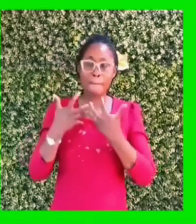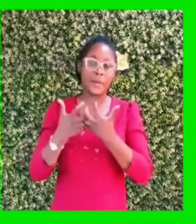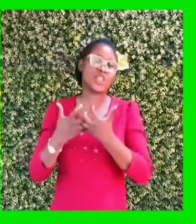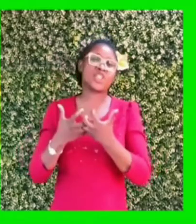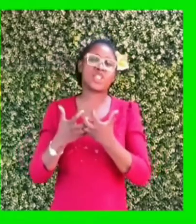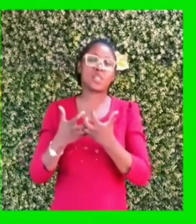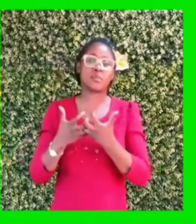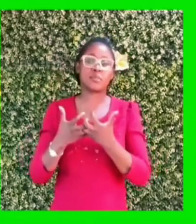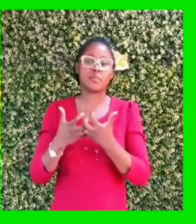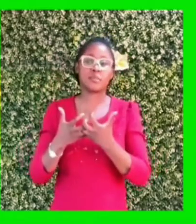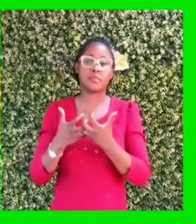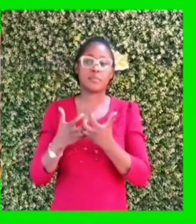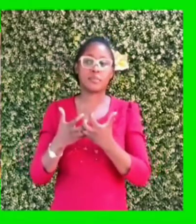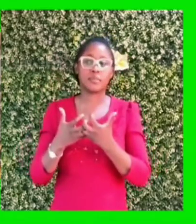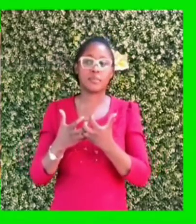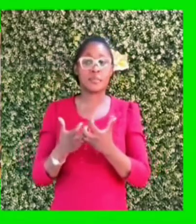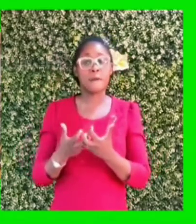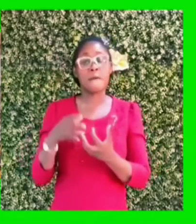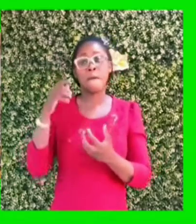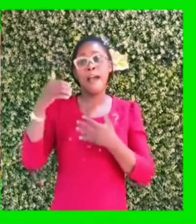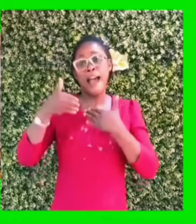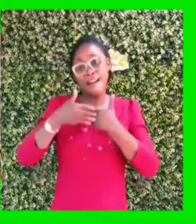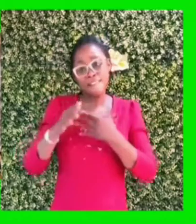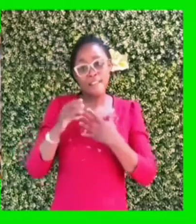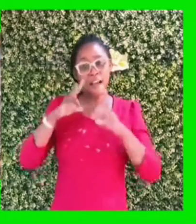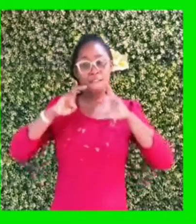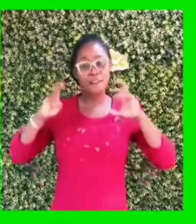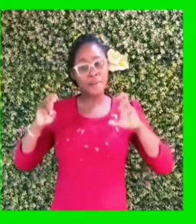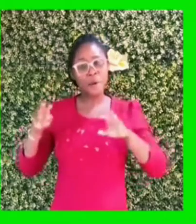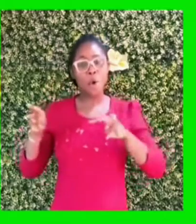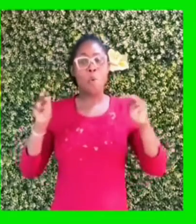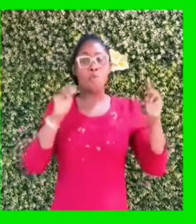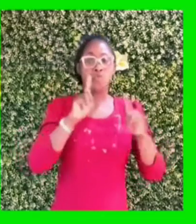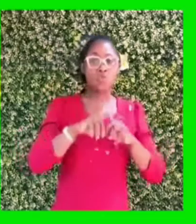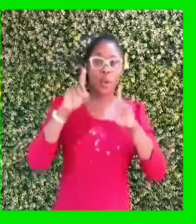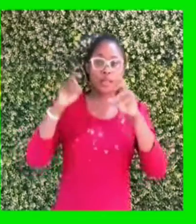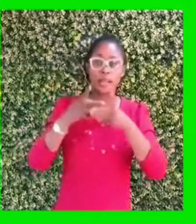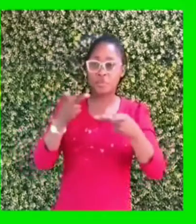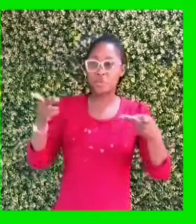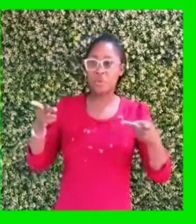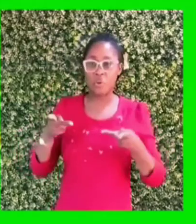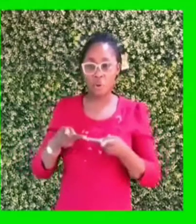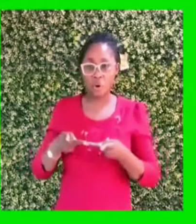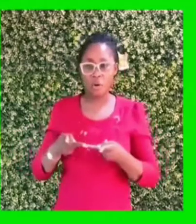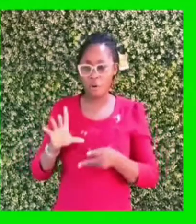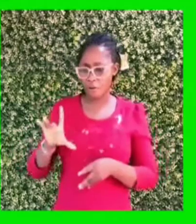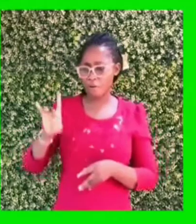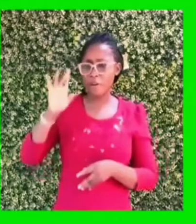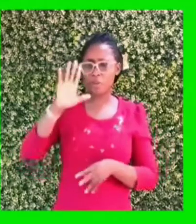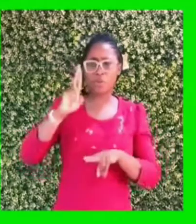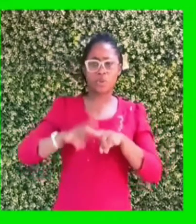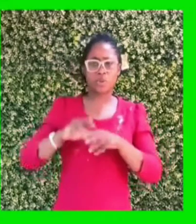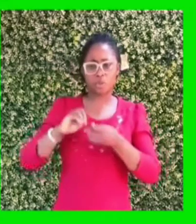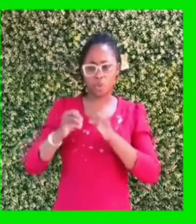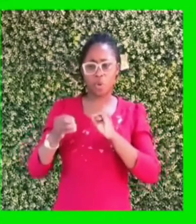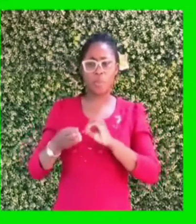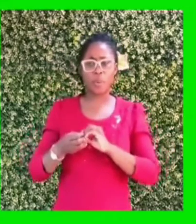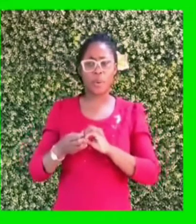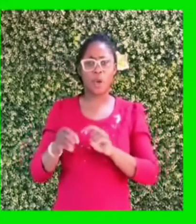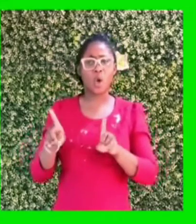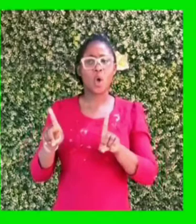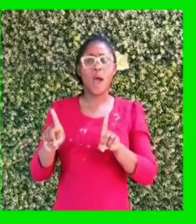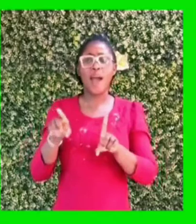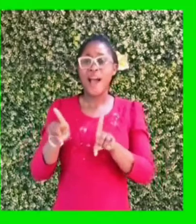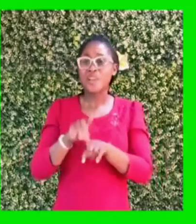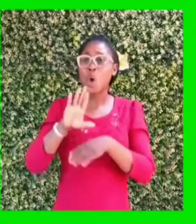biometric verification machine. Once verified, move into the examination hall, locate your seat number,